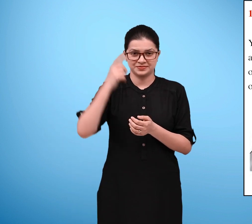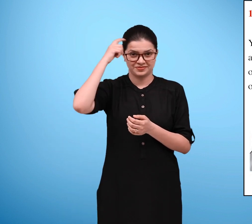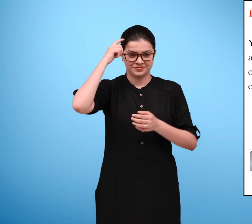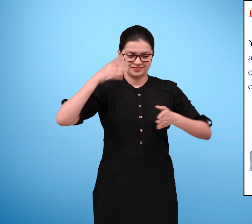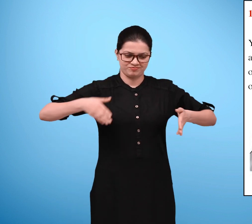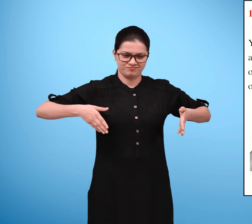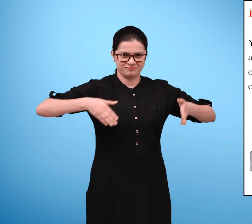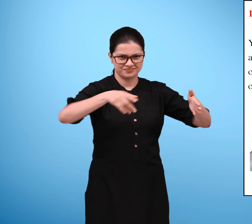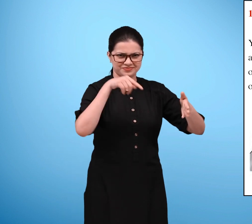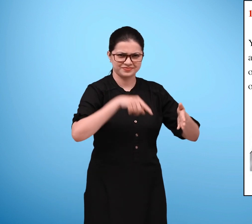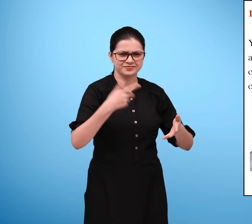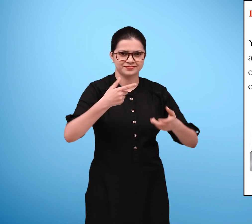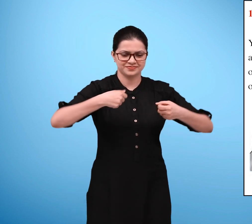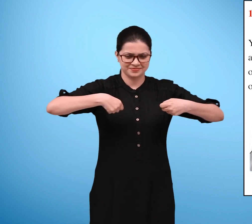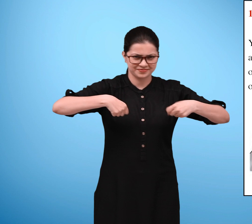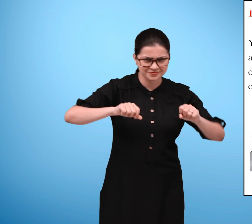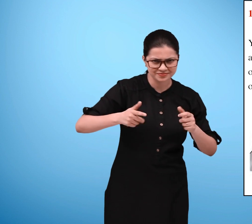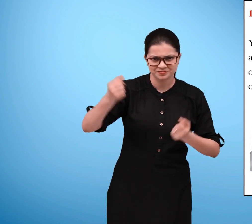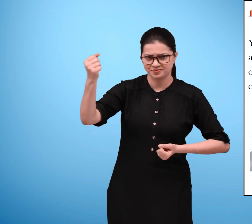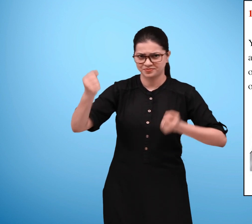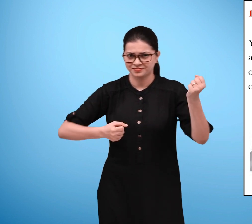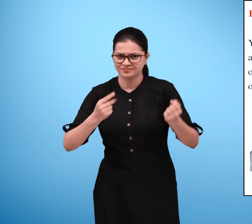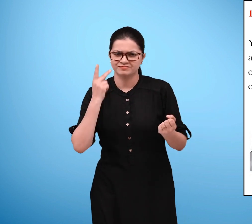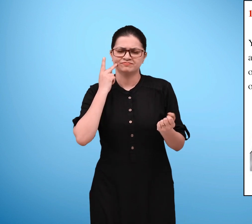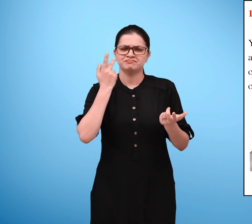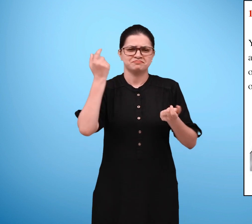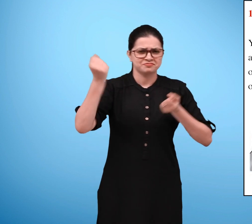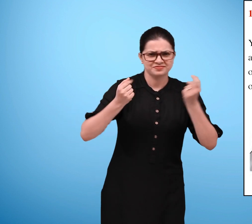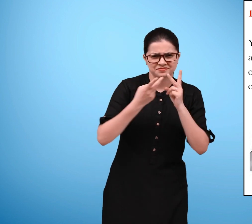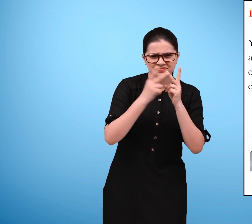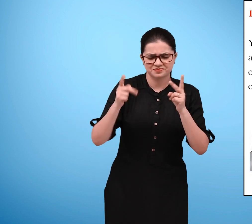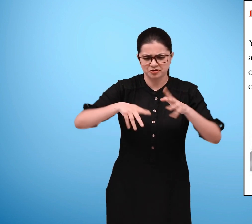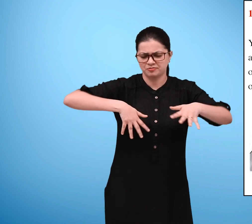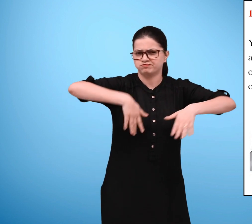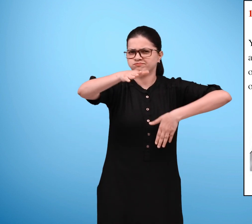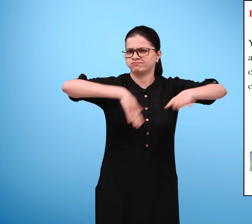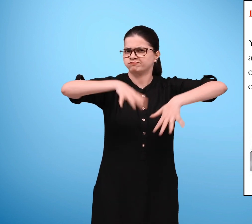You may have observed the motion of a vehicle on a straight road,